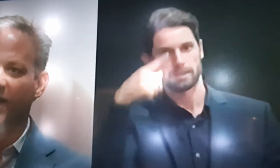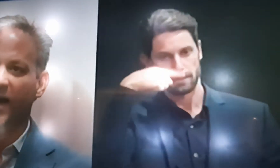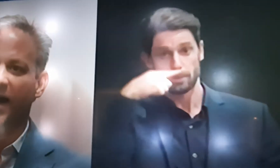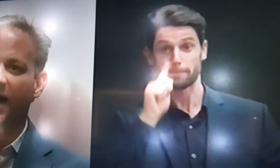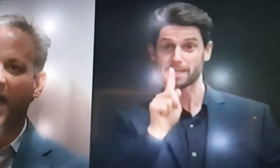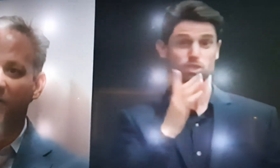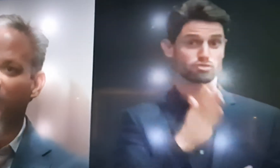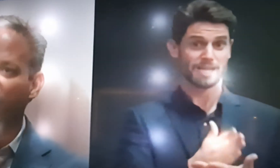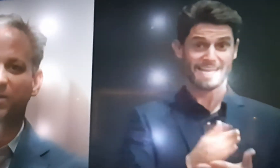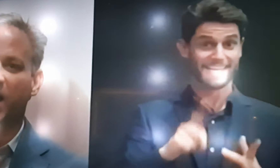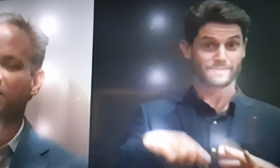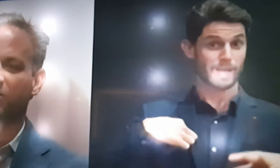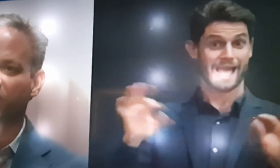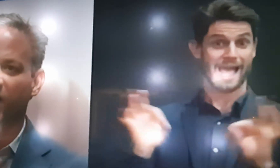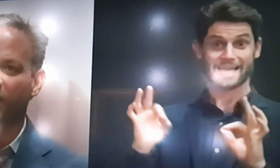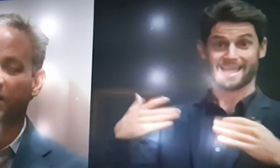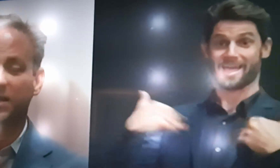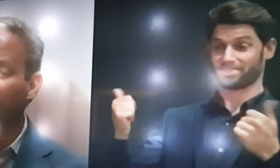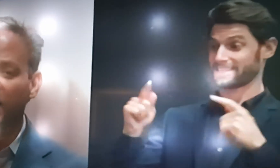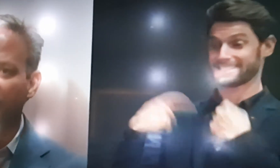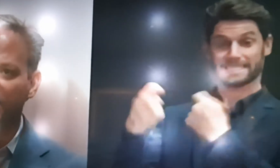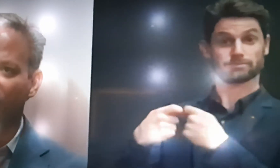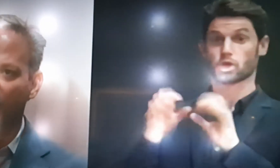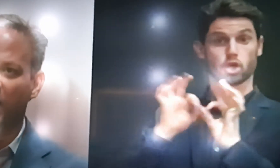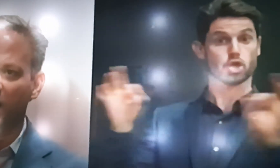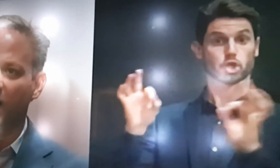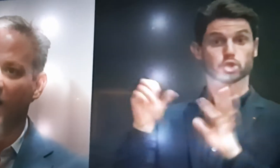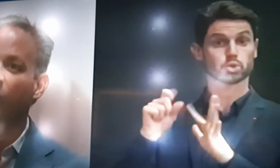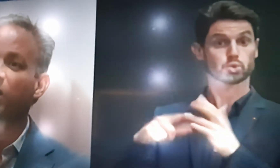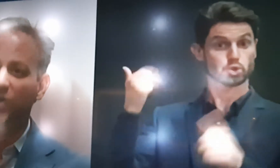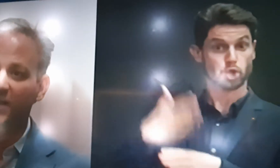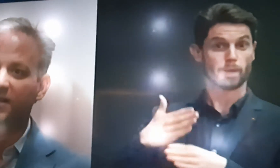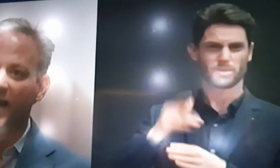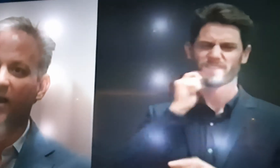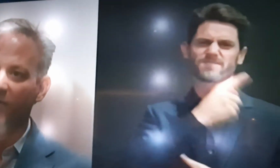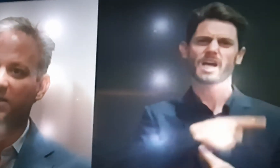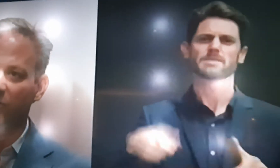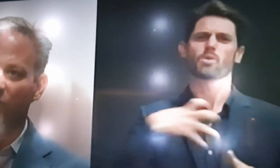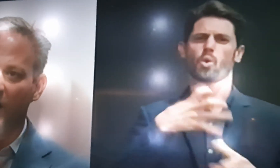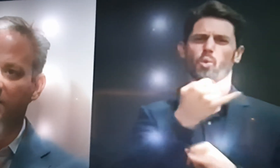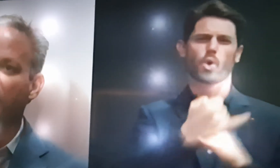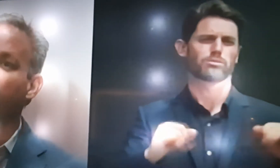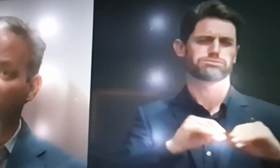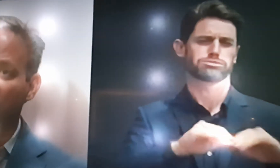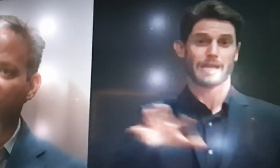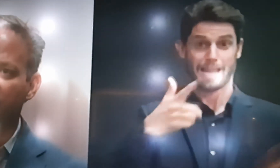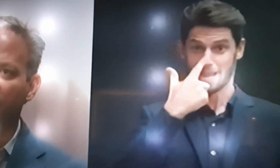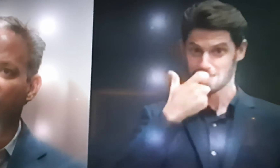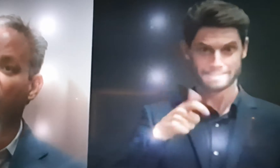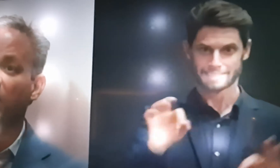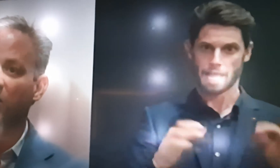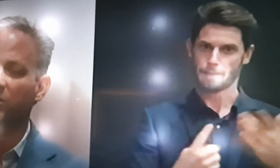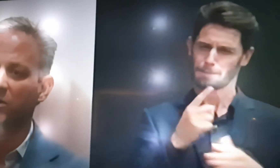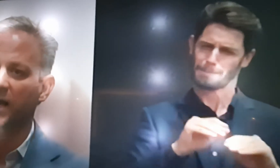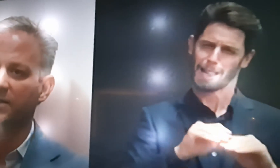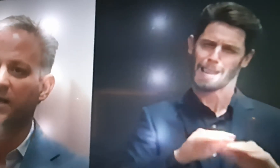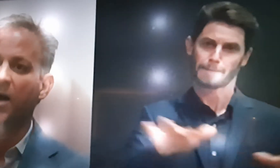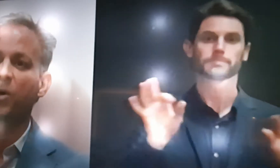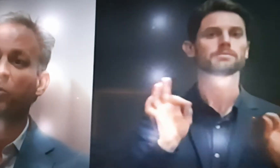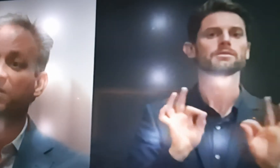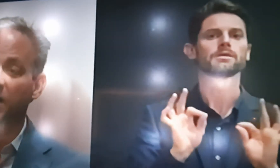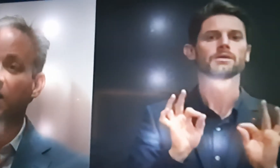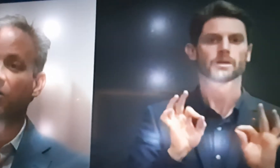tracing, every person passes it on to 5 others. Clearly that's not happening here. We're chasing down every single case, we're chasing down their primary close